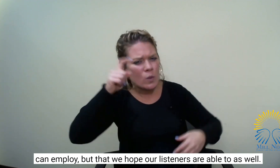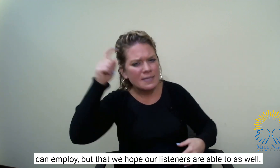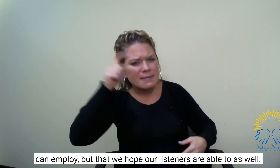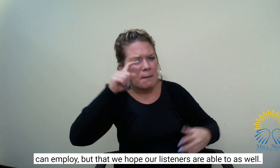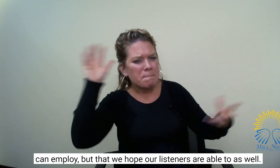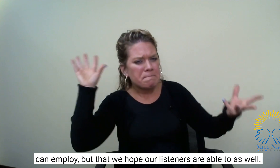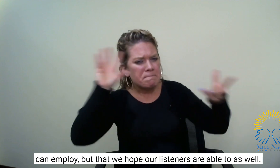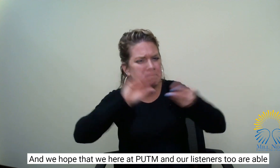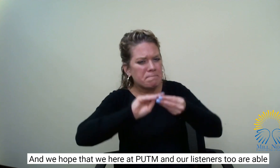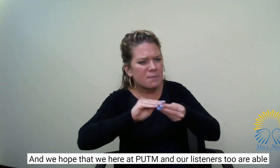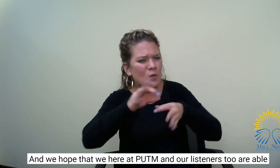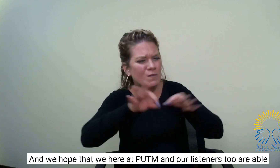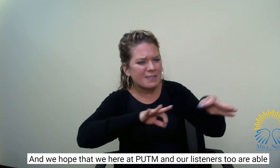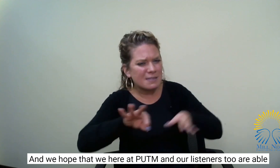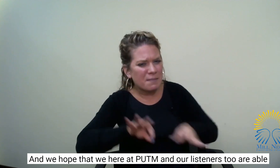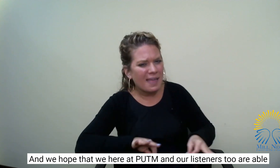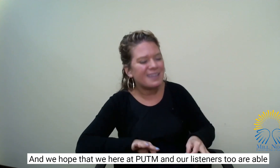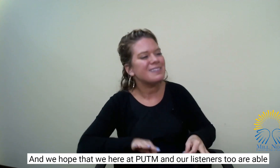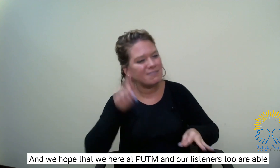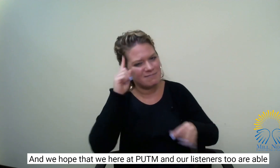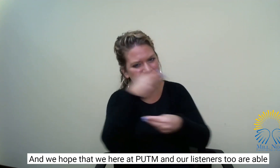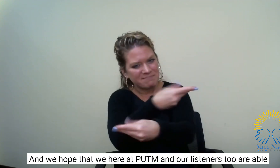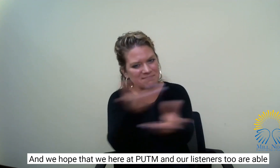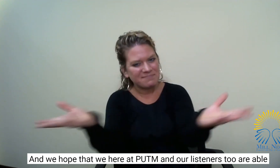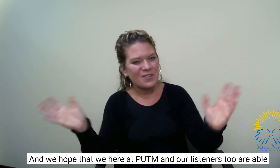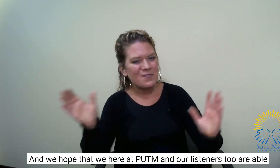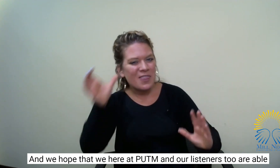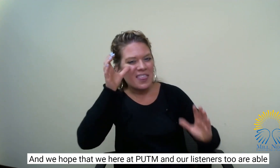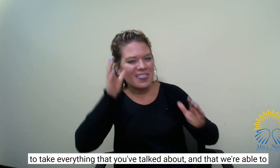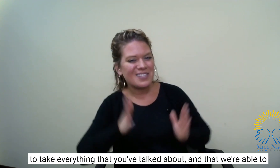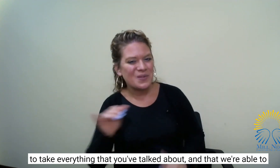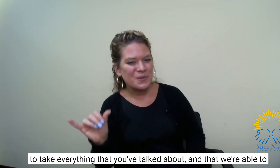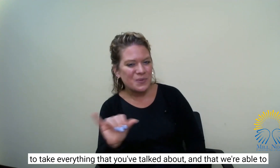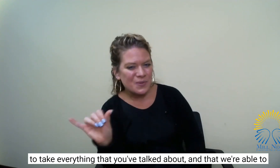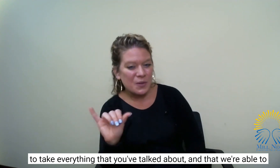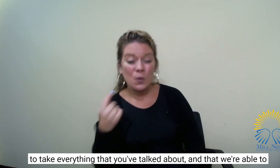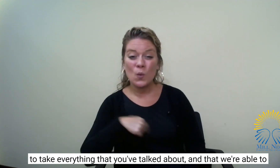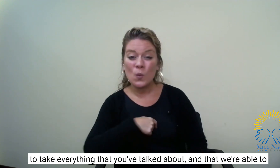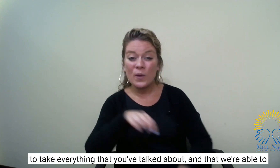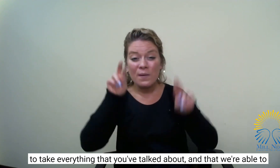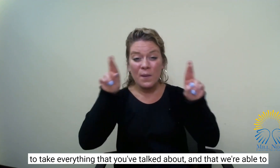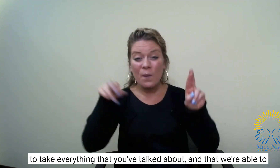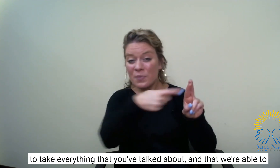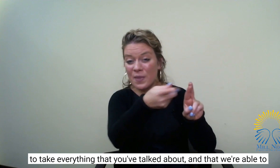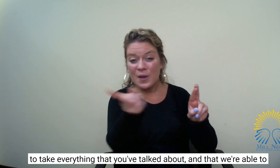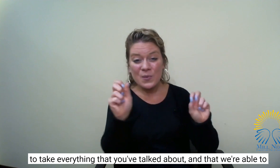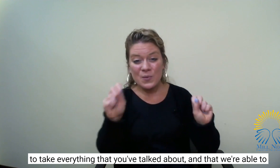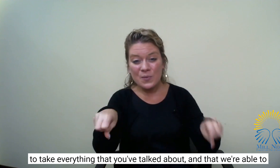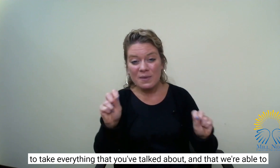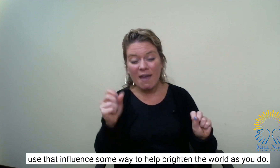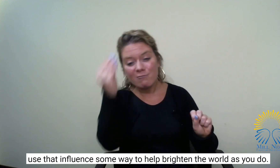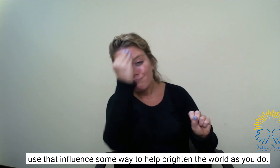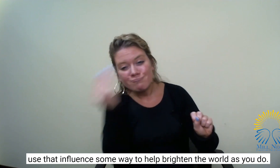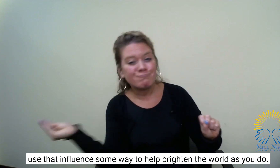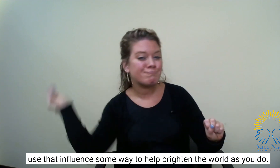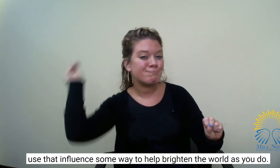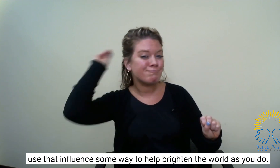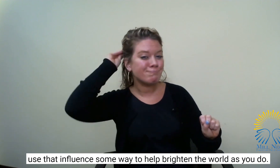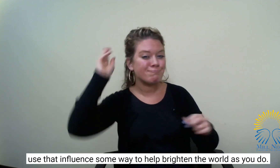well. And we hope that we here at Putnam and our listeners too are able to take everything that you've talked about, and that we're able to use that info in some way to